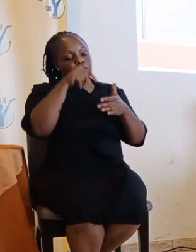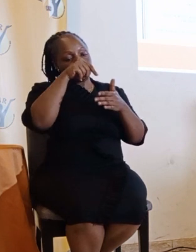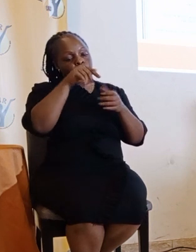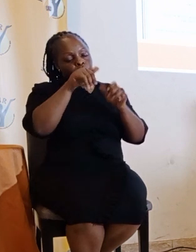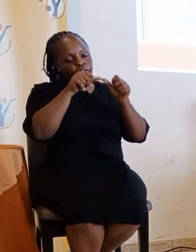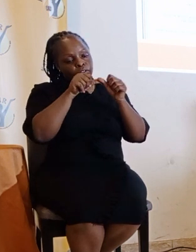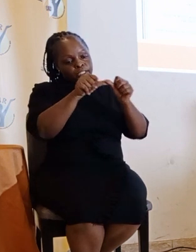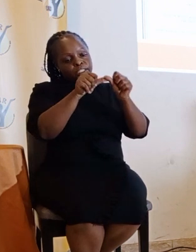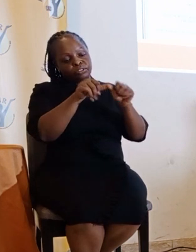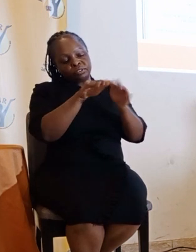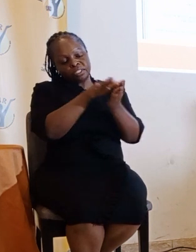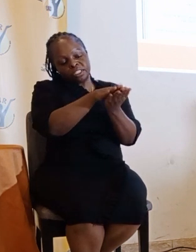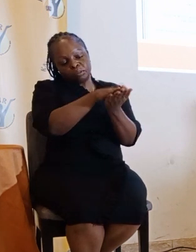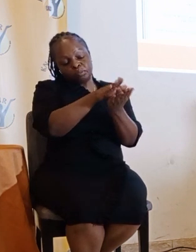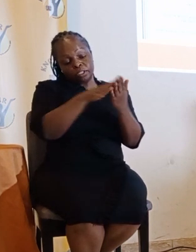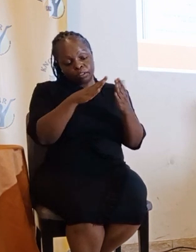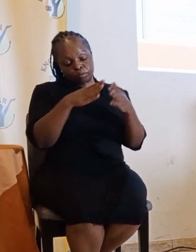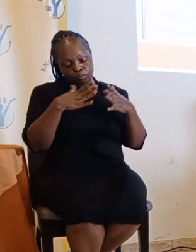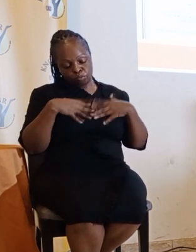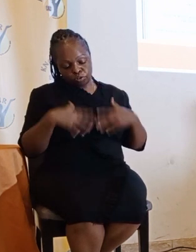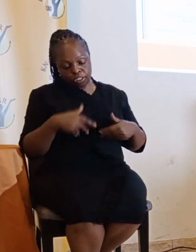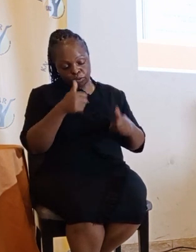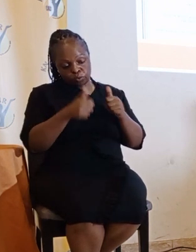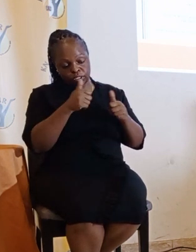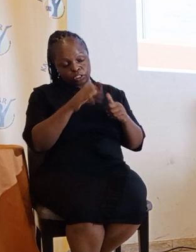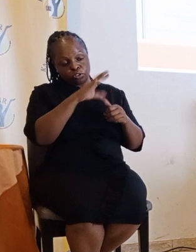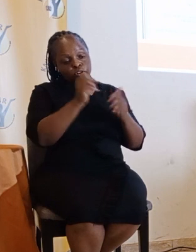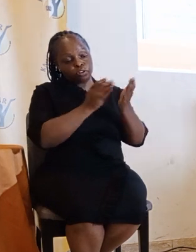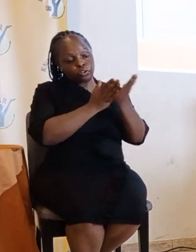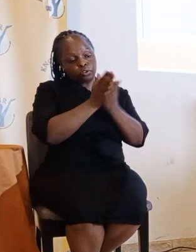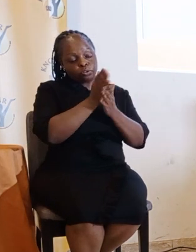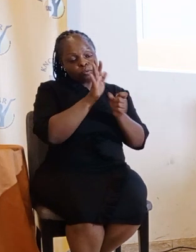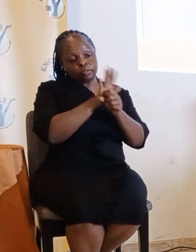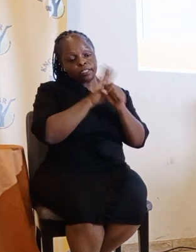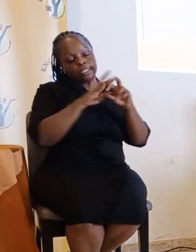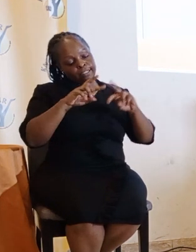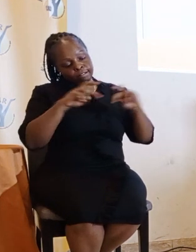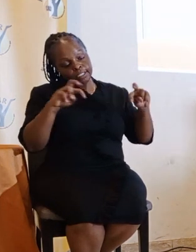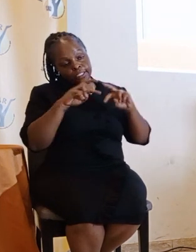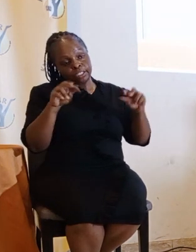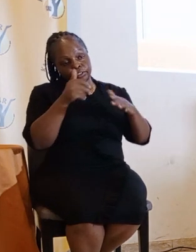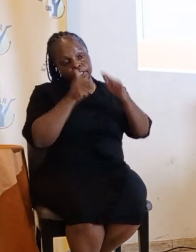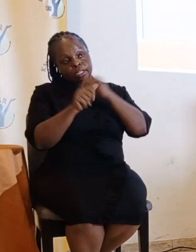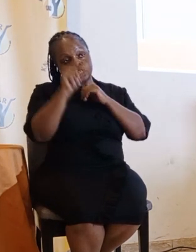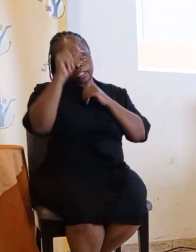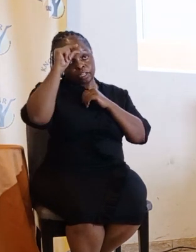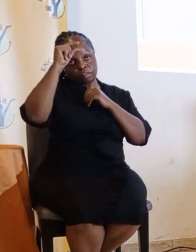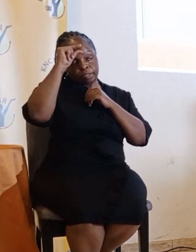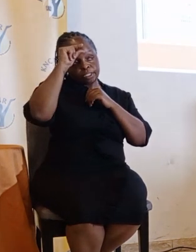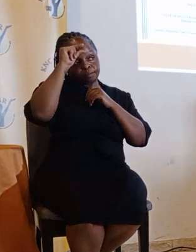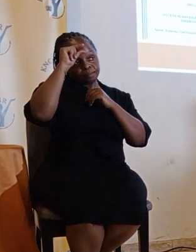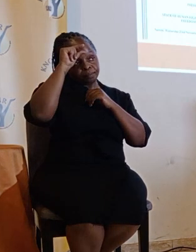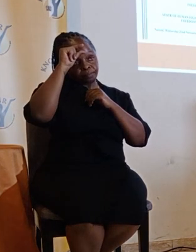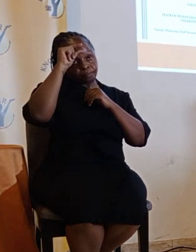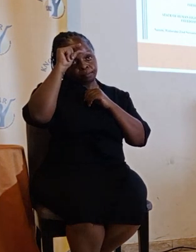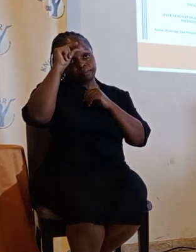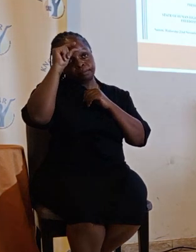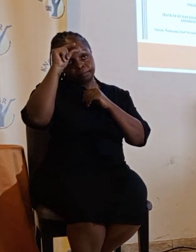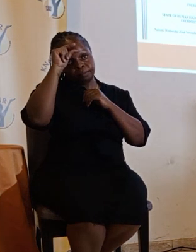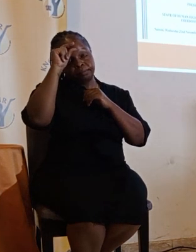which, to the best of our knowledge, have already gone through all investigations under the government